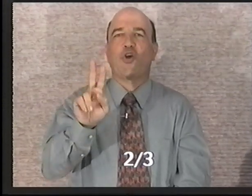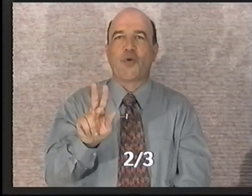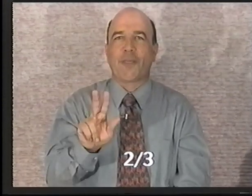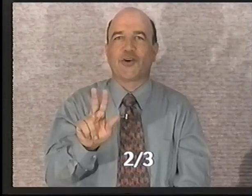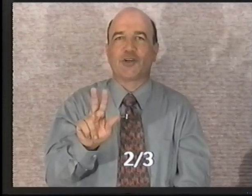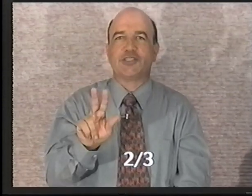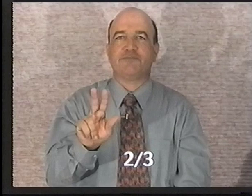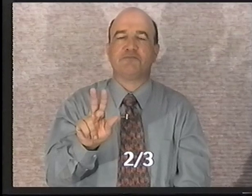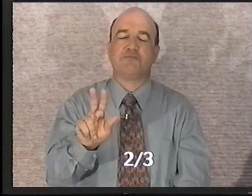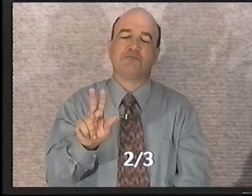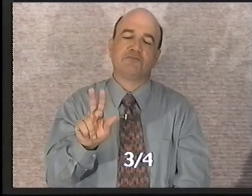2/3,